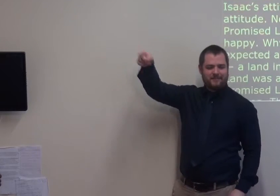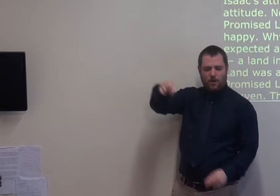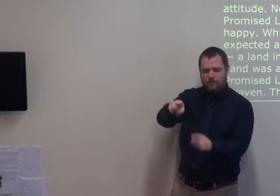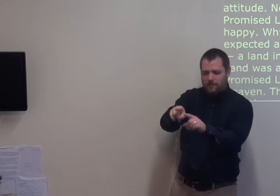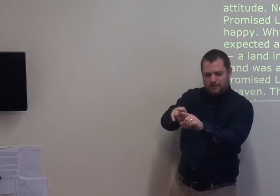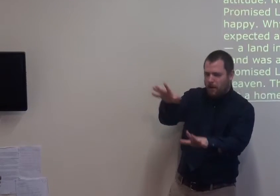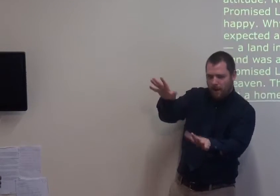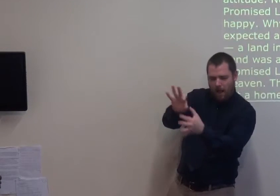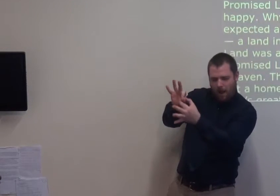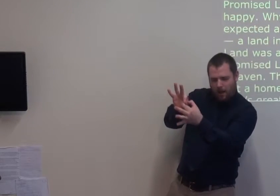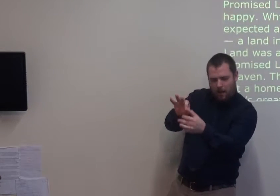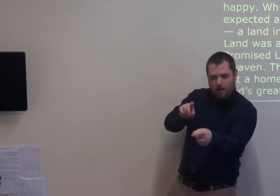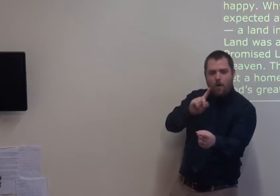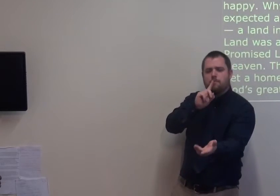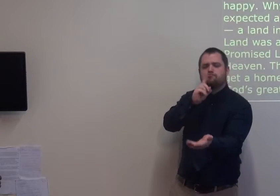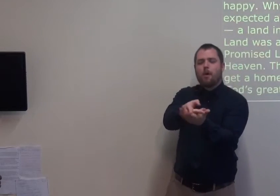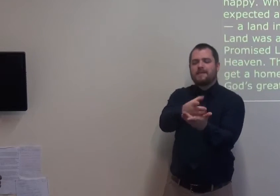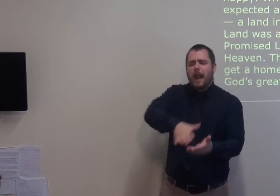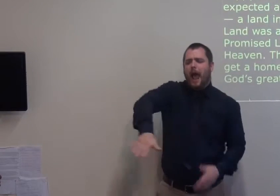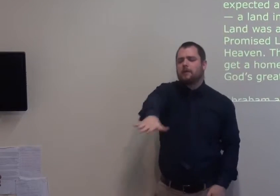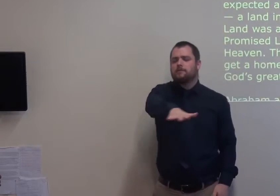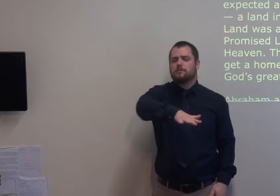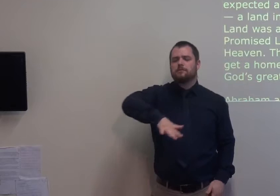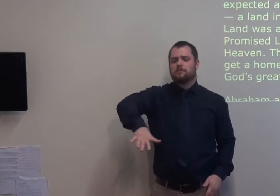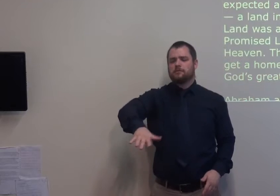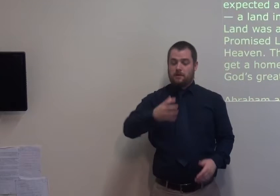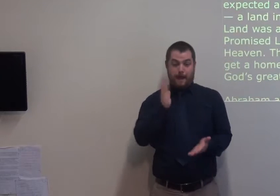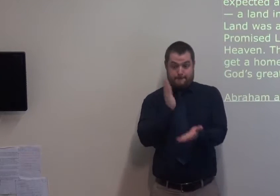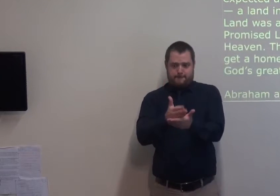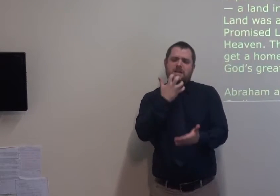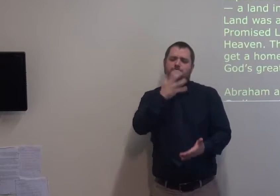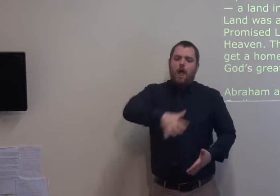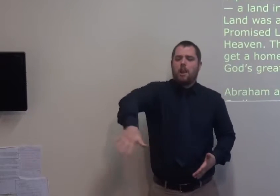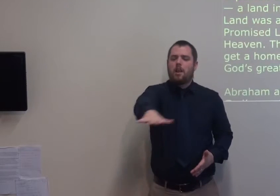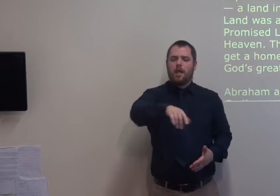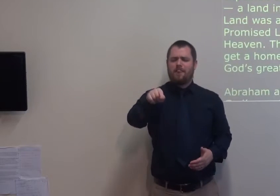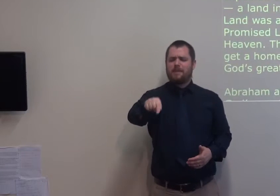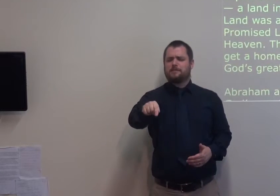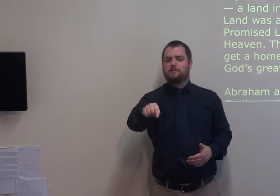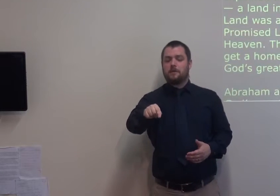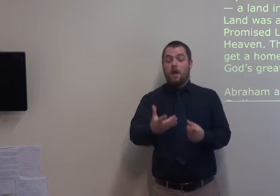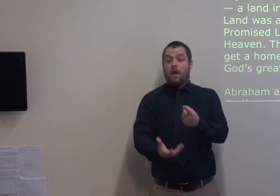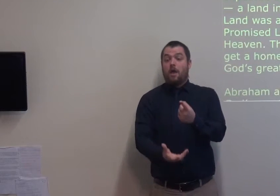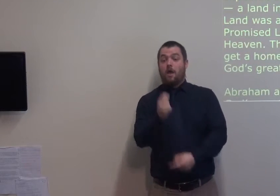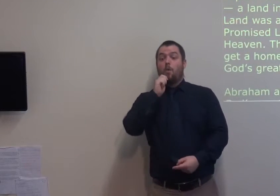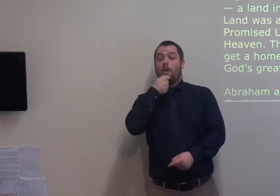The promised land was an example. The promised land taught them about heaven.